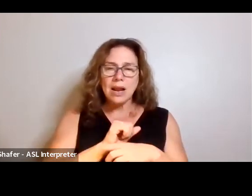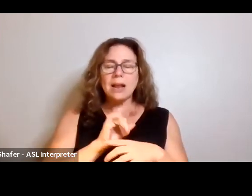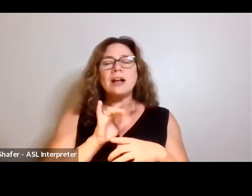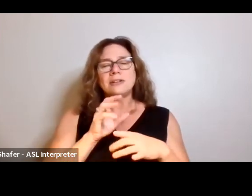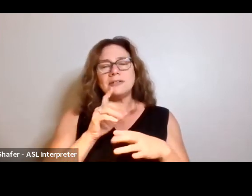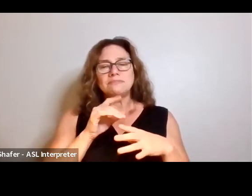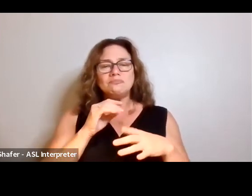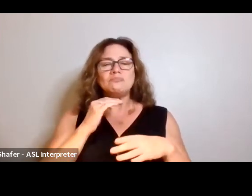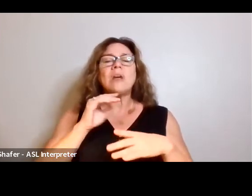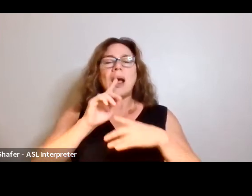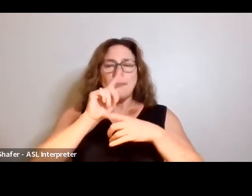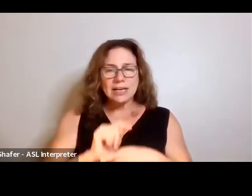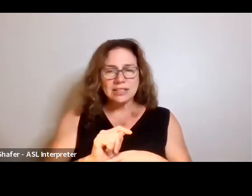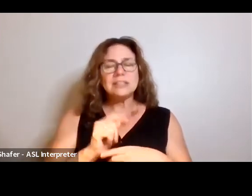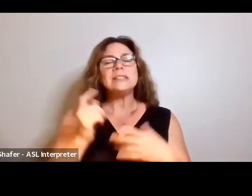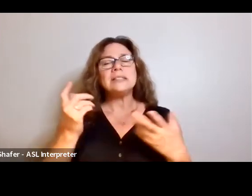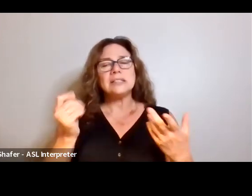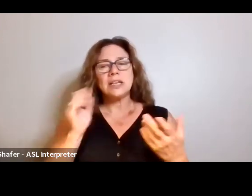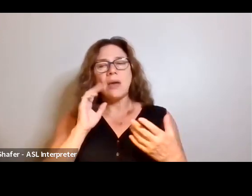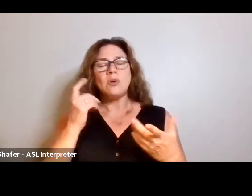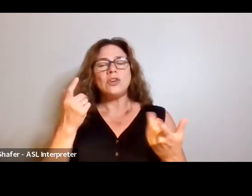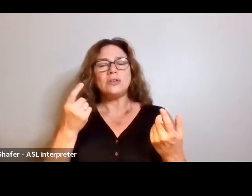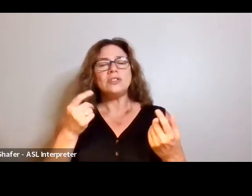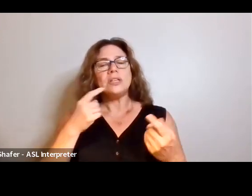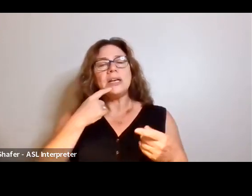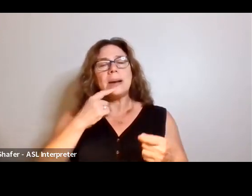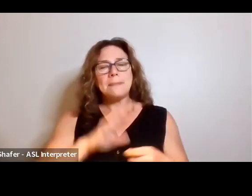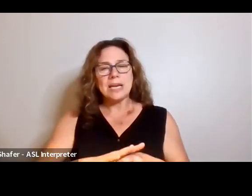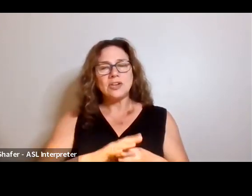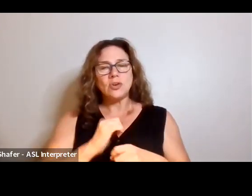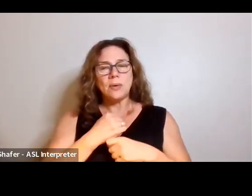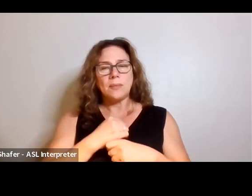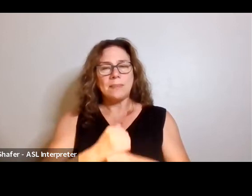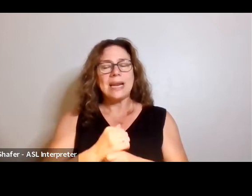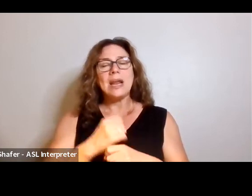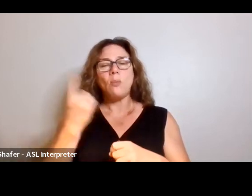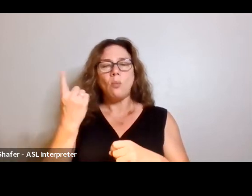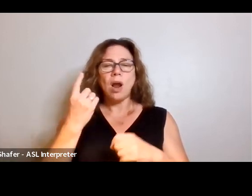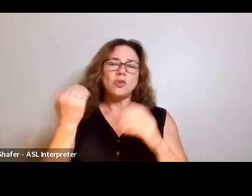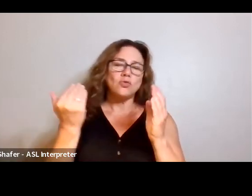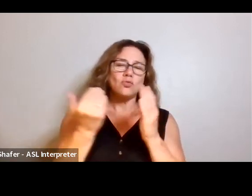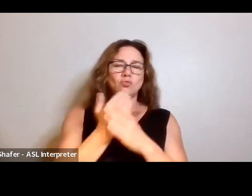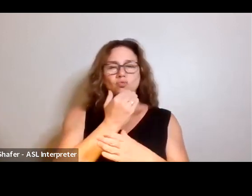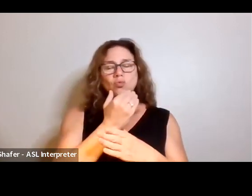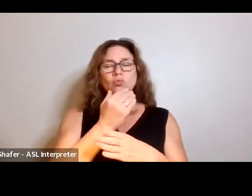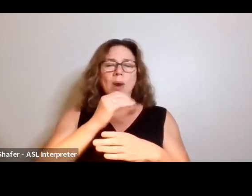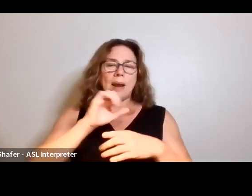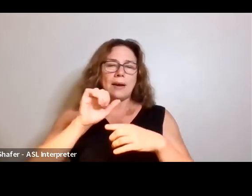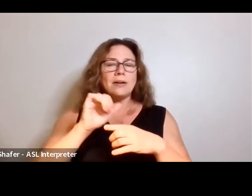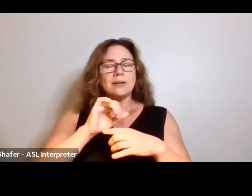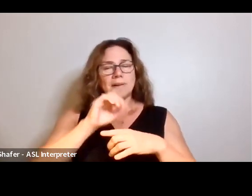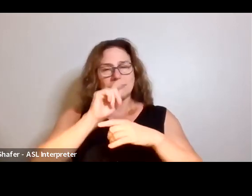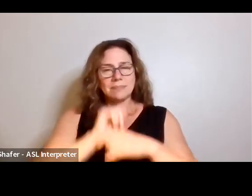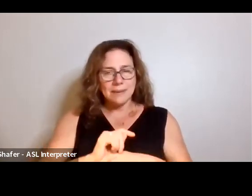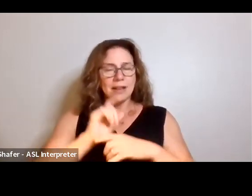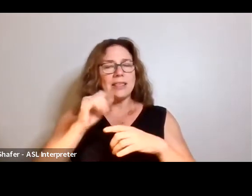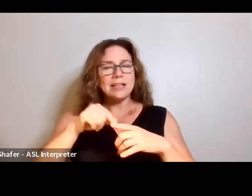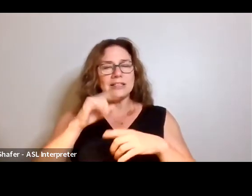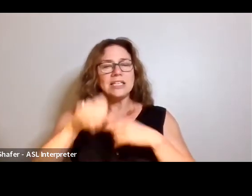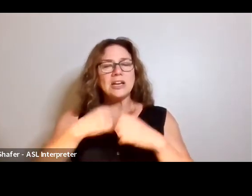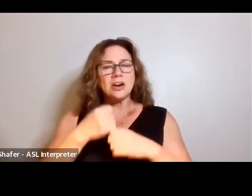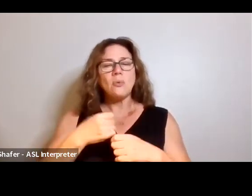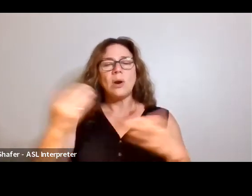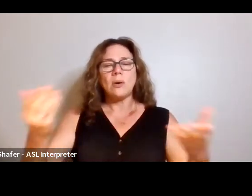least one new practice this year. This year, a team of 4 incredible teachers met a couple of weeks prior to school